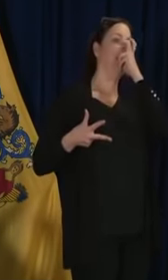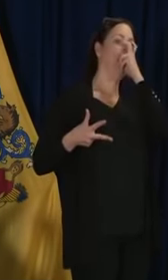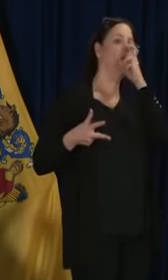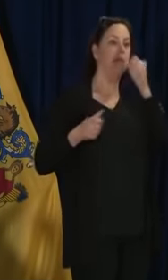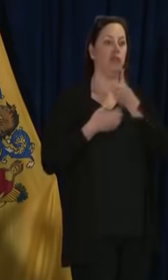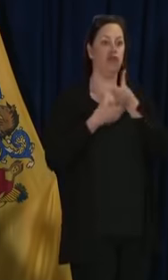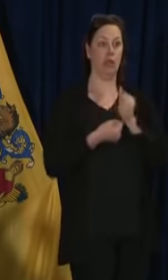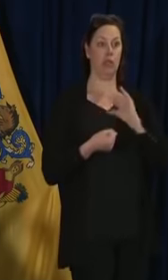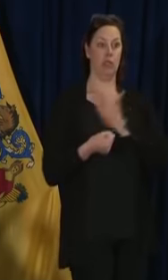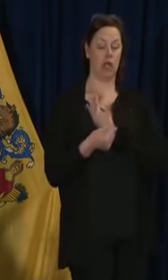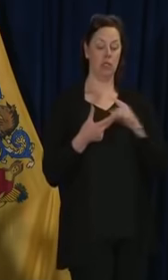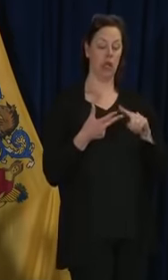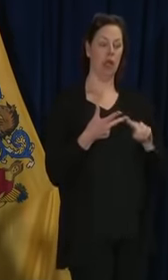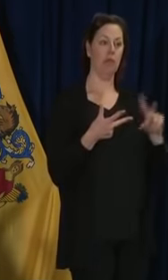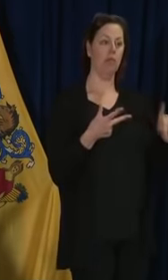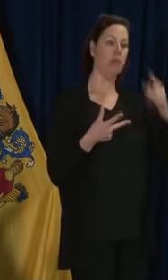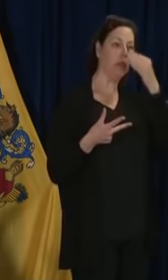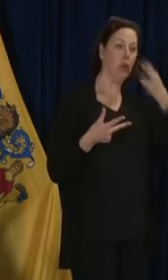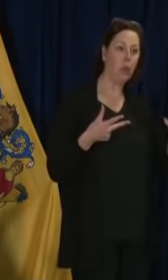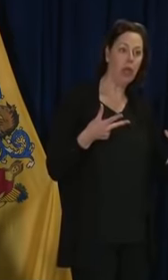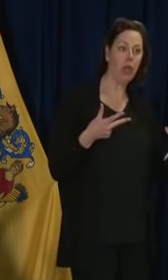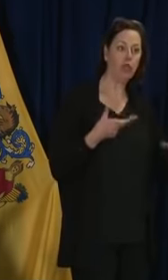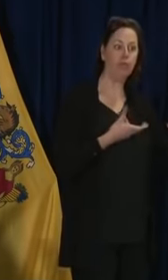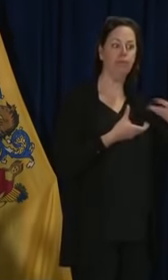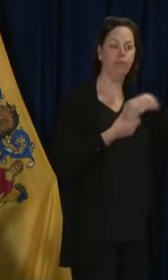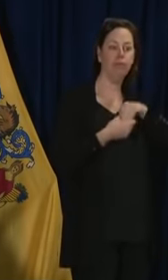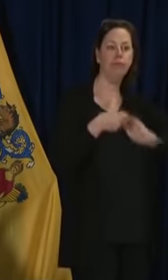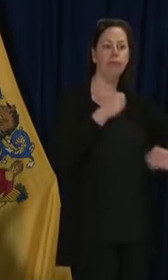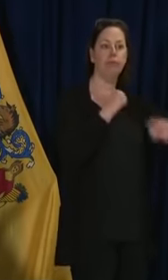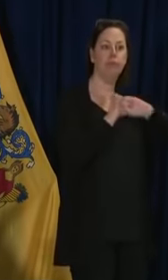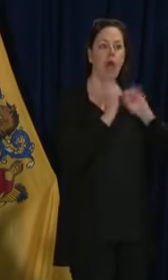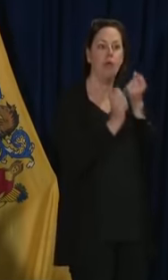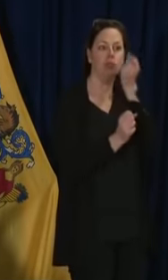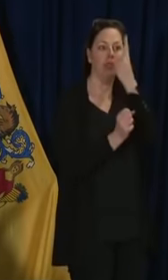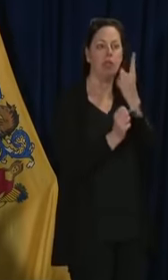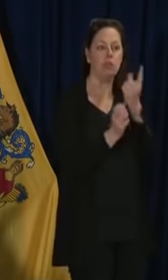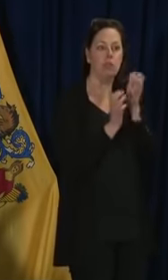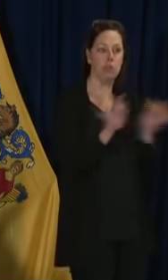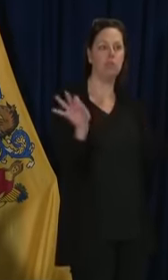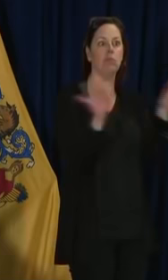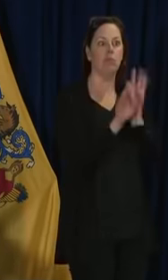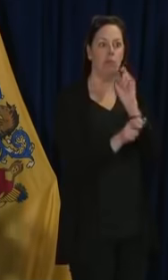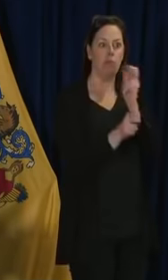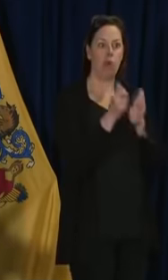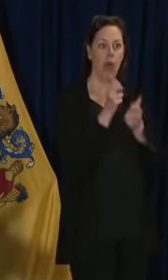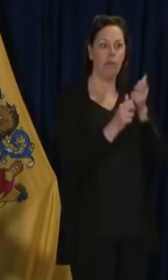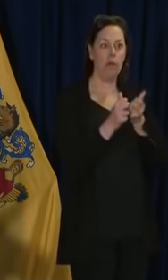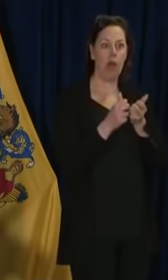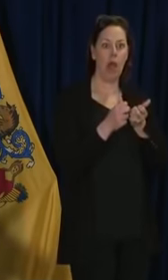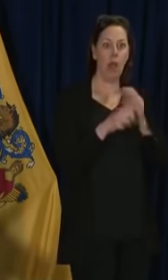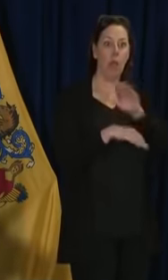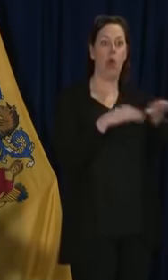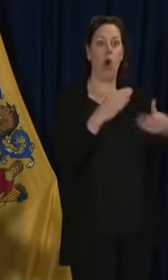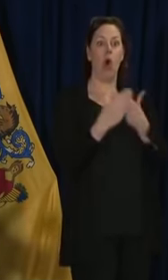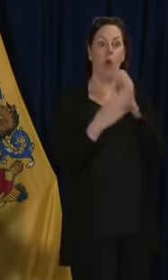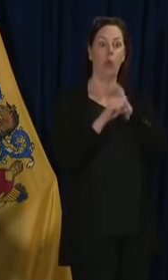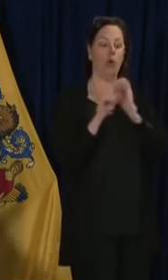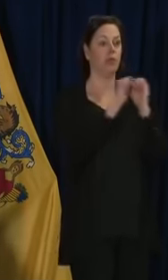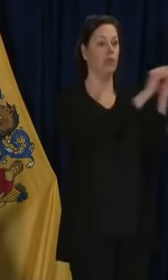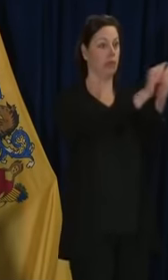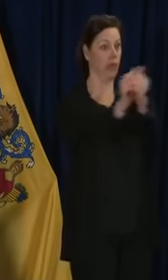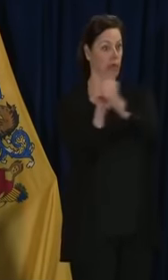us, and get folks who don't care right now to understand this and care, and we all do our part, including yours truly